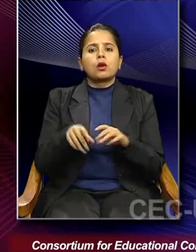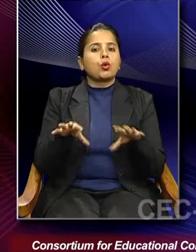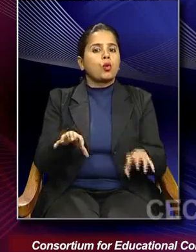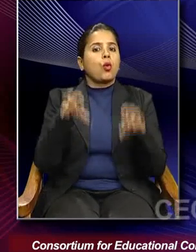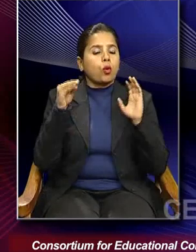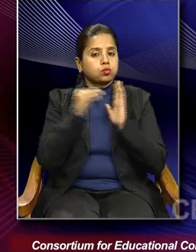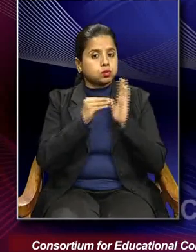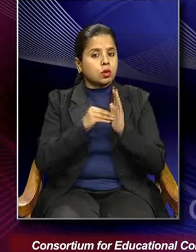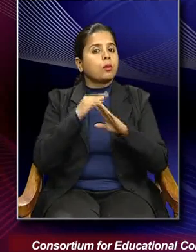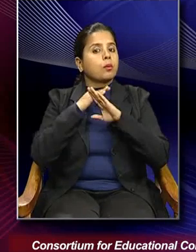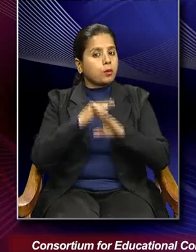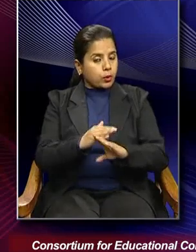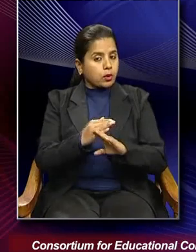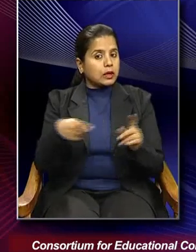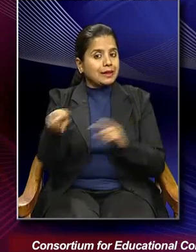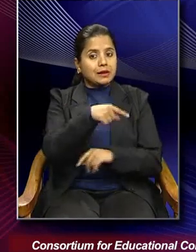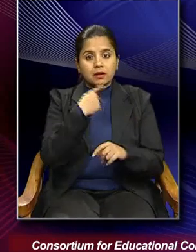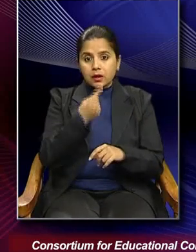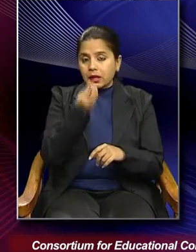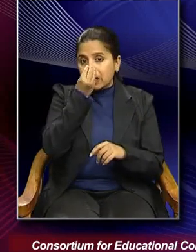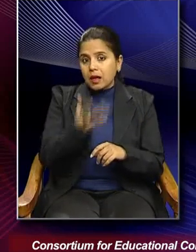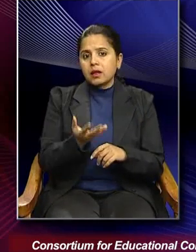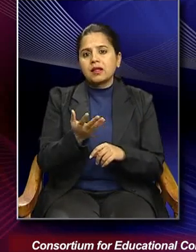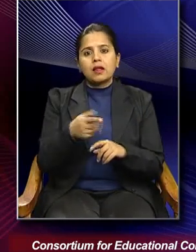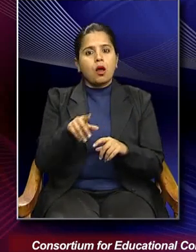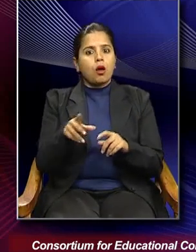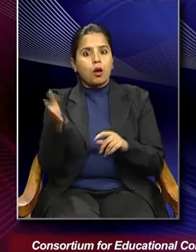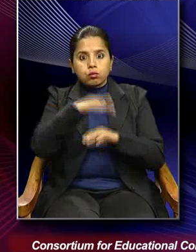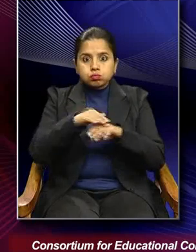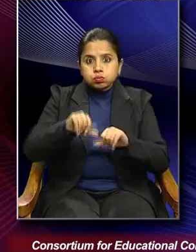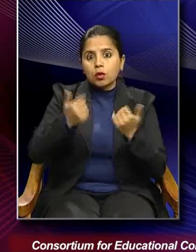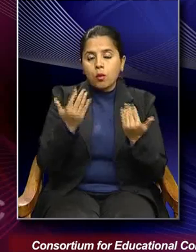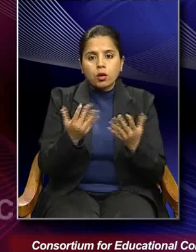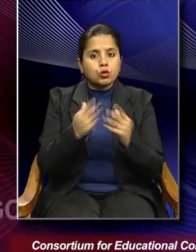constitutional protection that cannot be easily overridden.